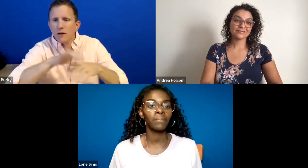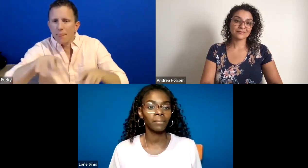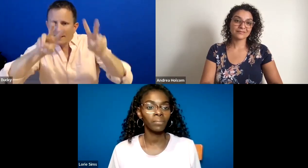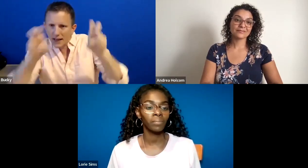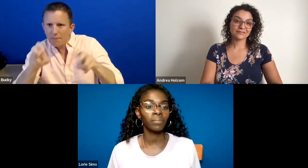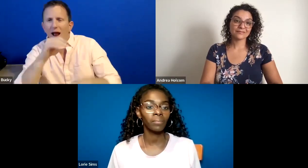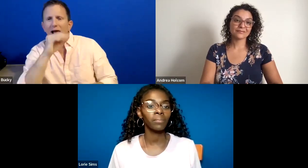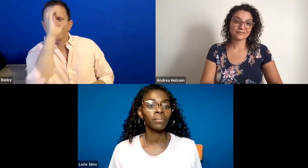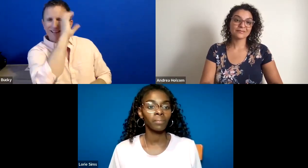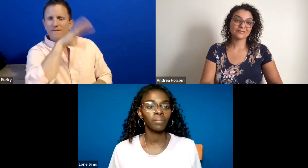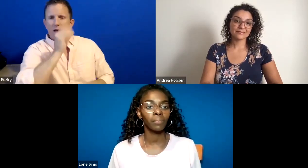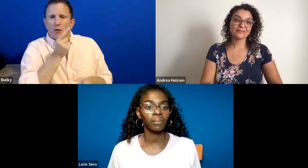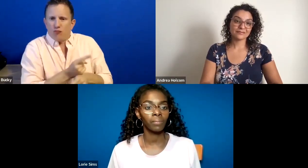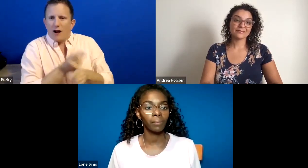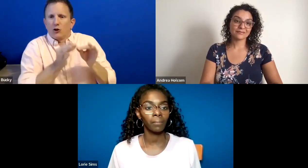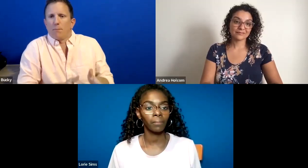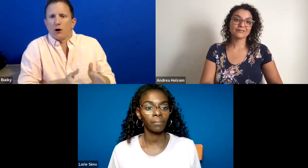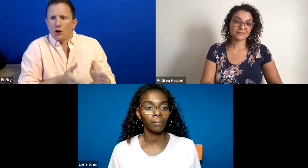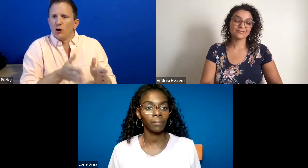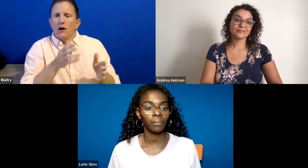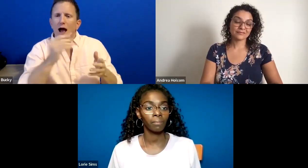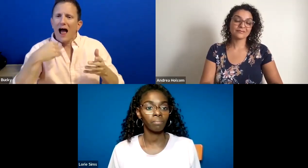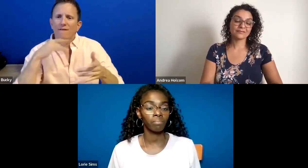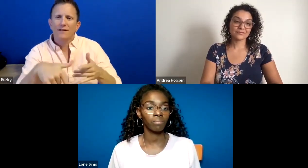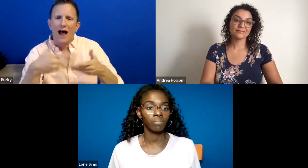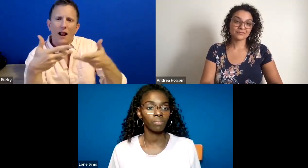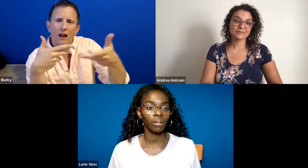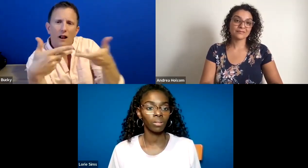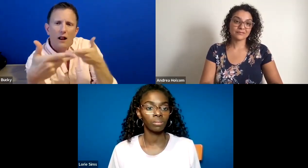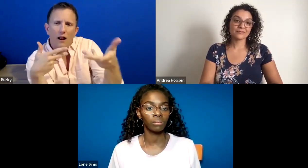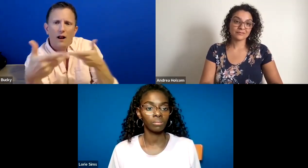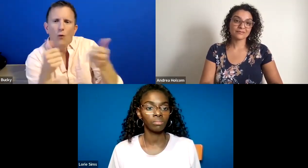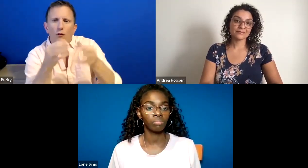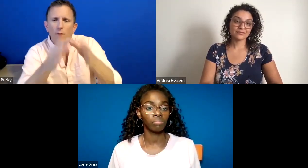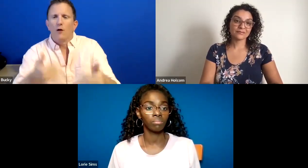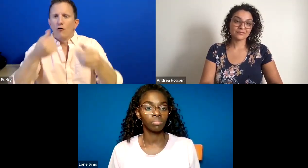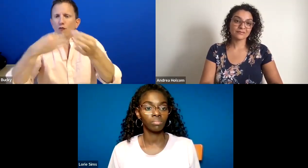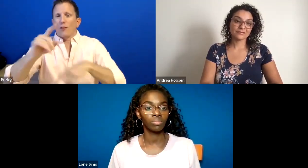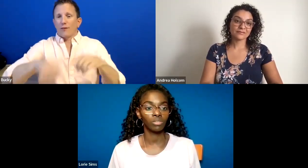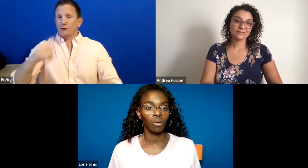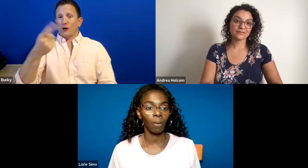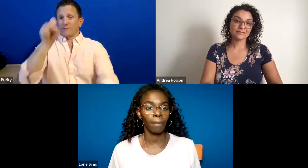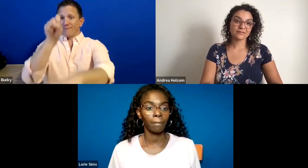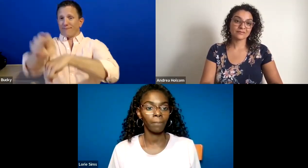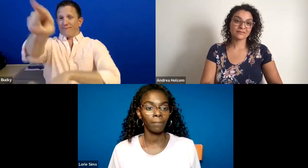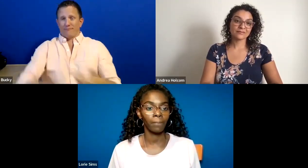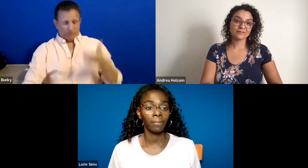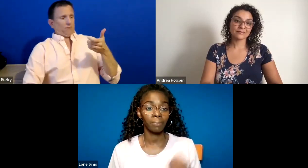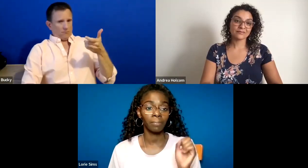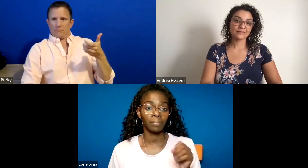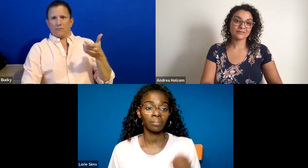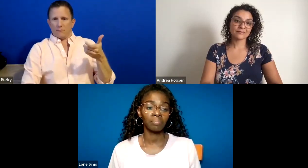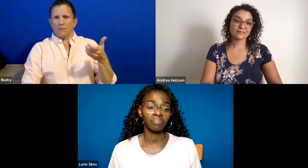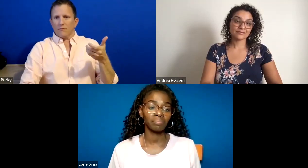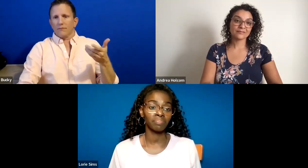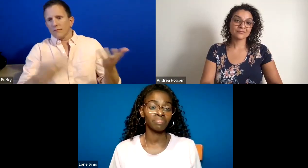and then reaches out to them directly about possible editing, or maybe to help narrow down the search for